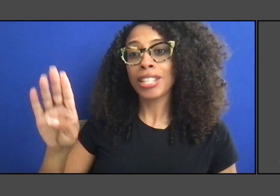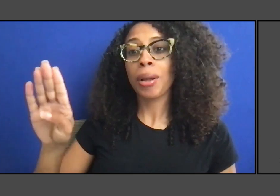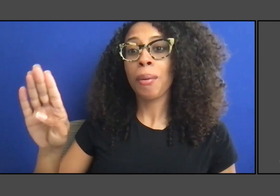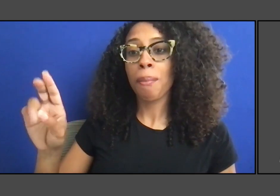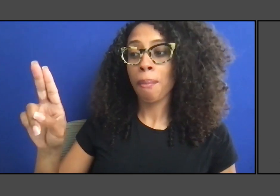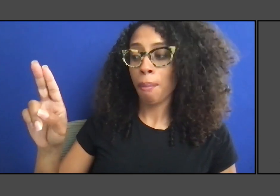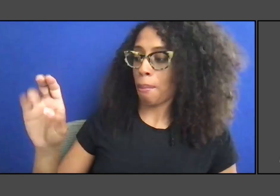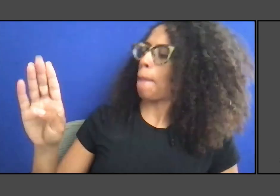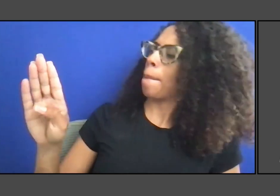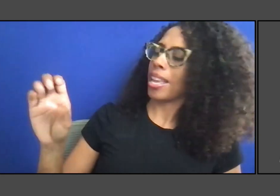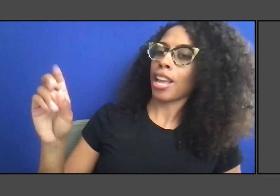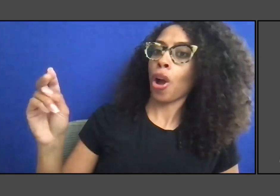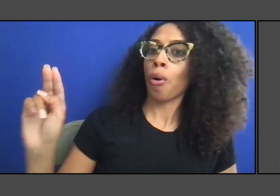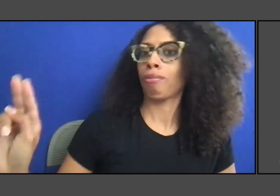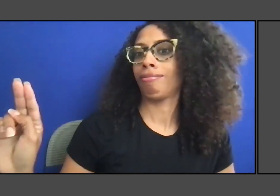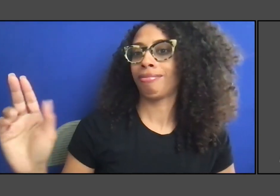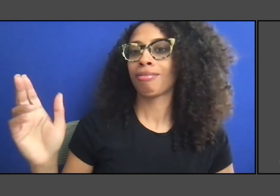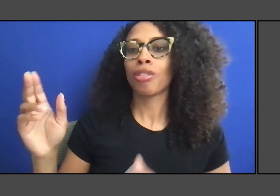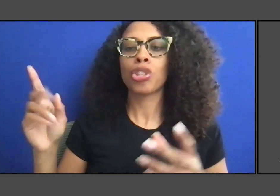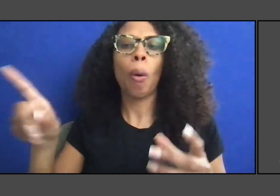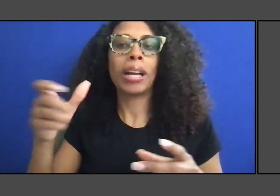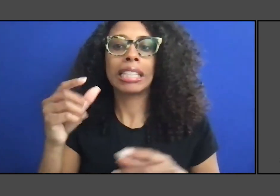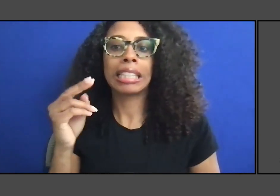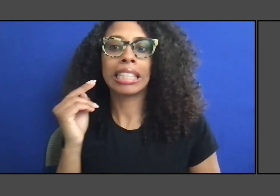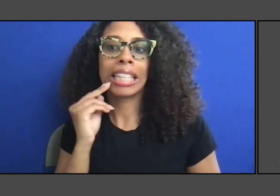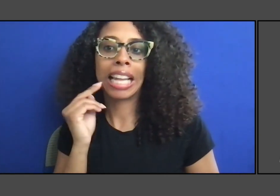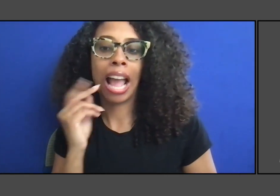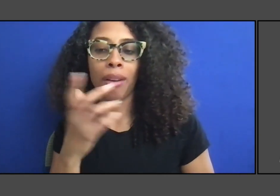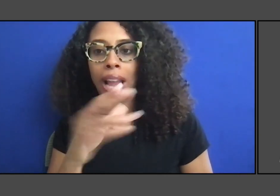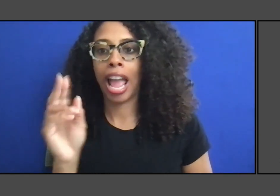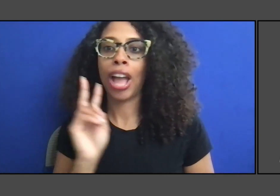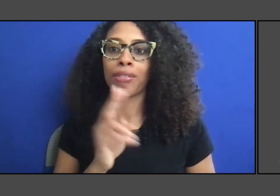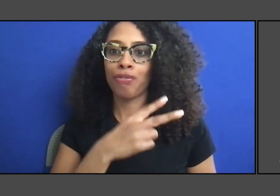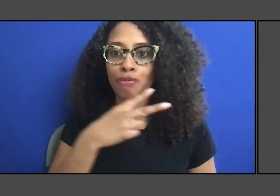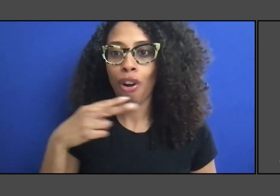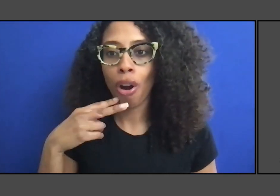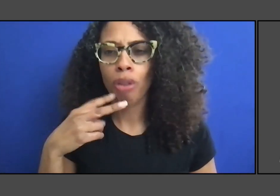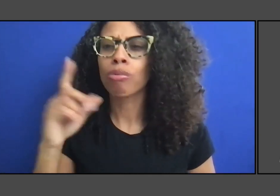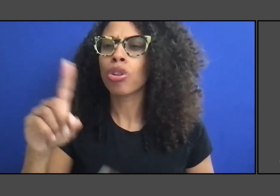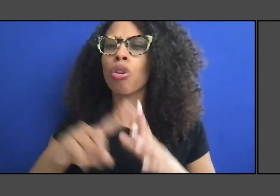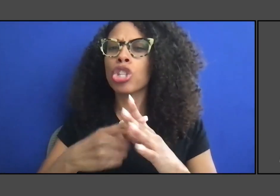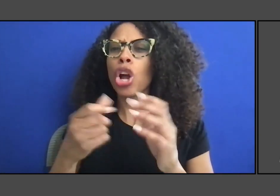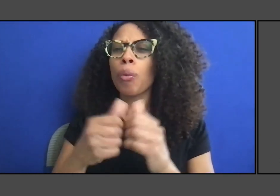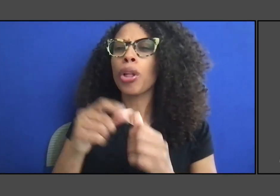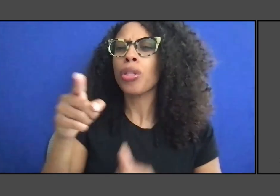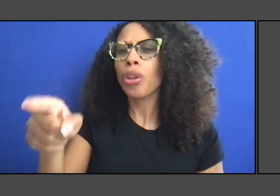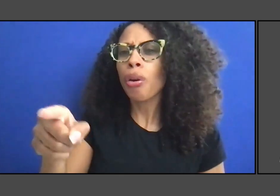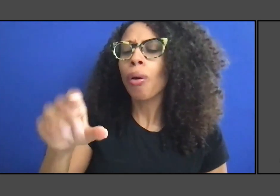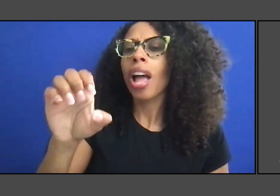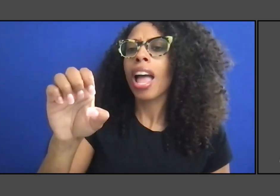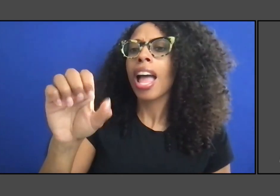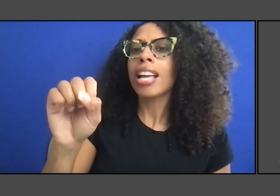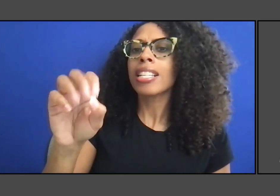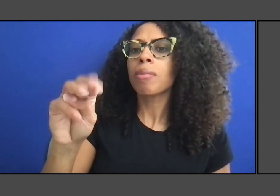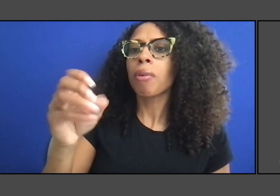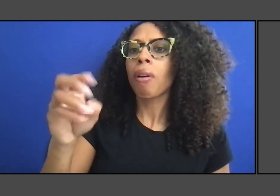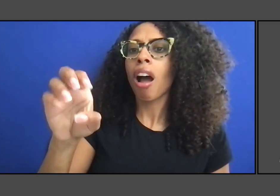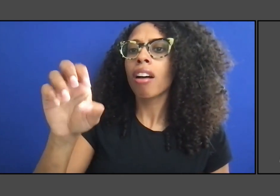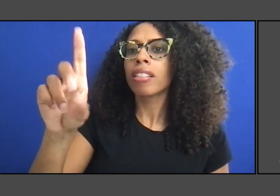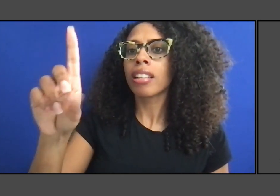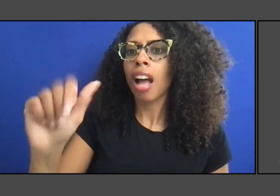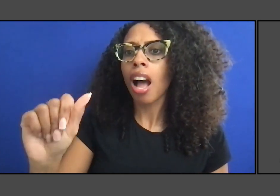of you, starting with Esperanza, with the word jazz, tell me some things that come to mind.